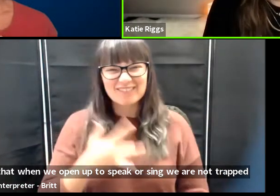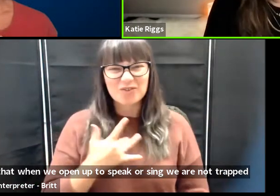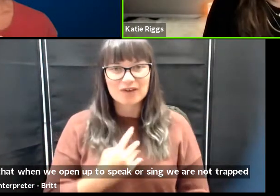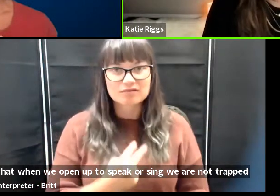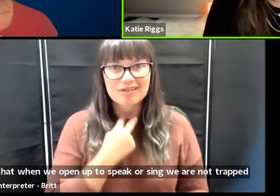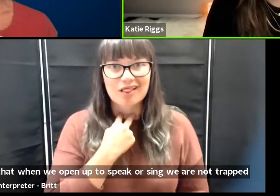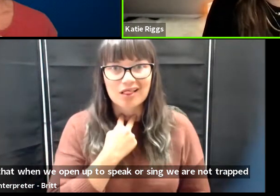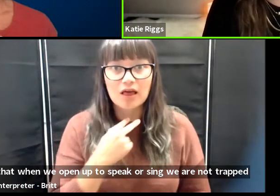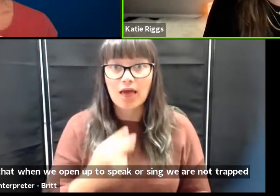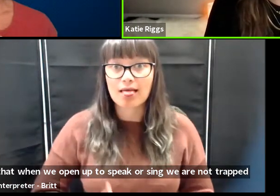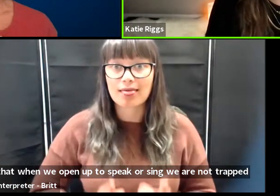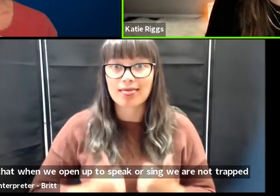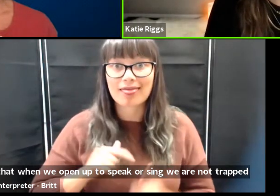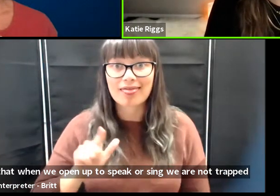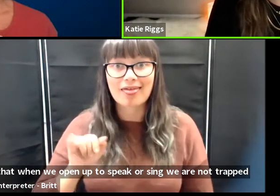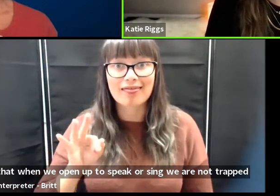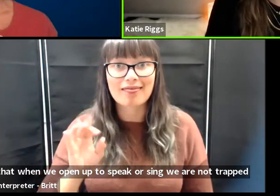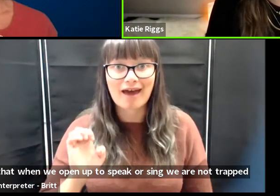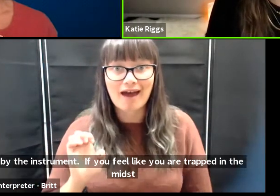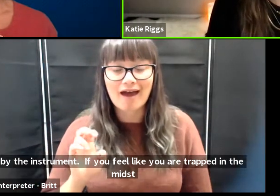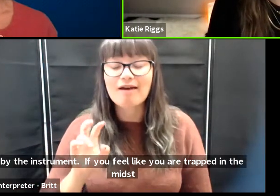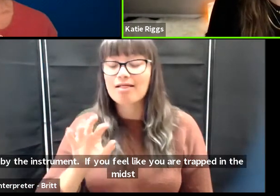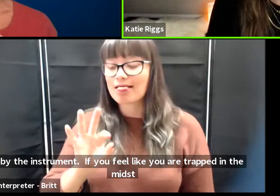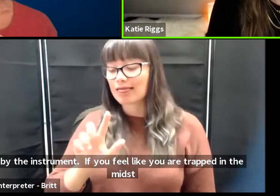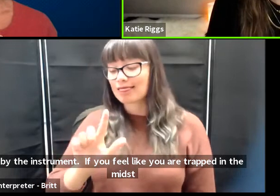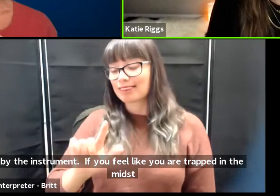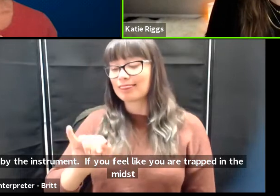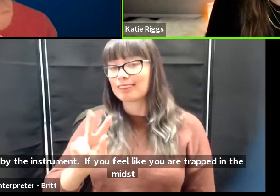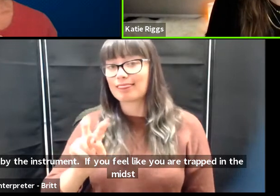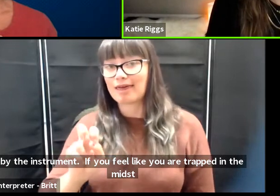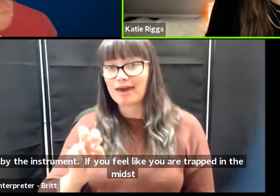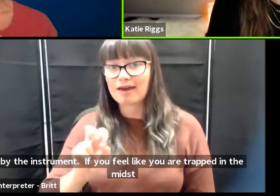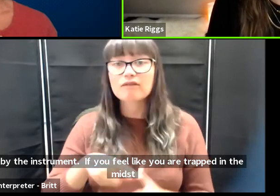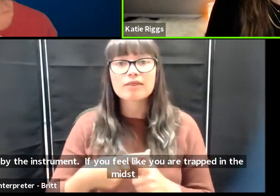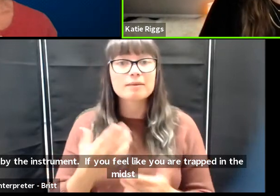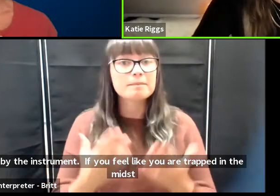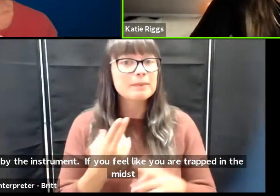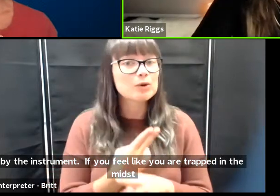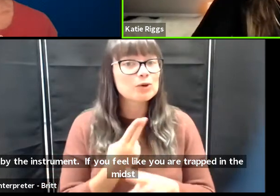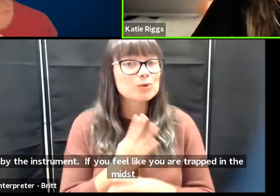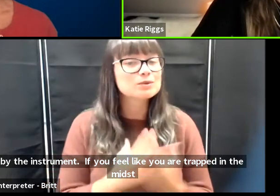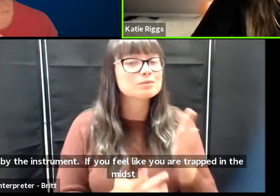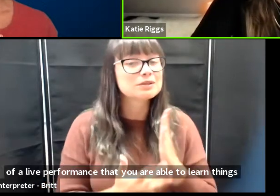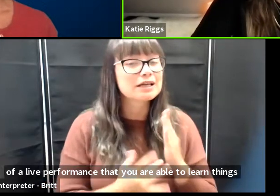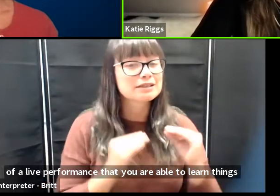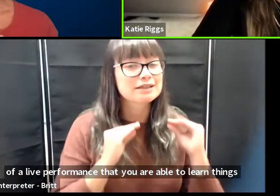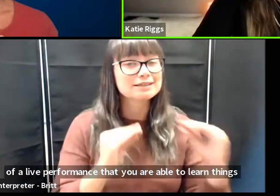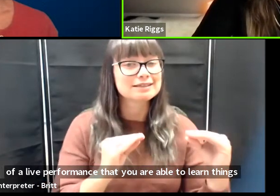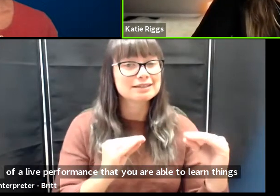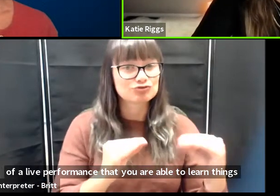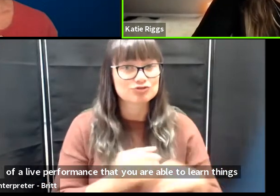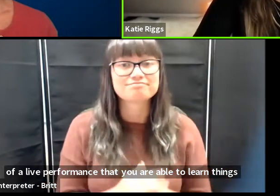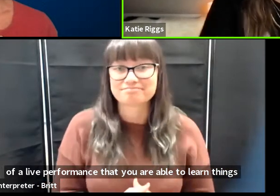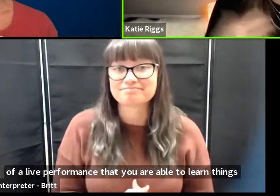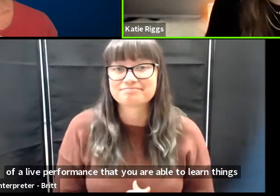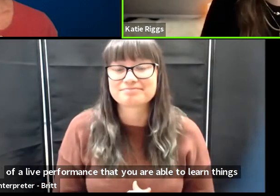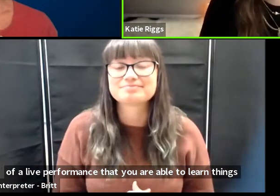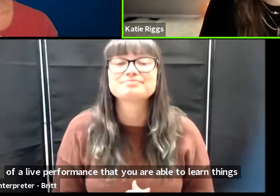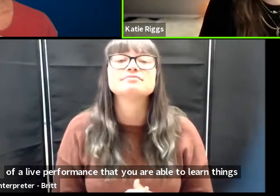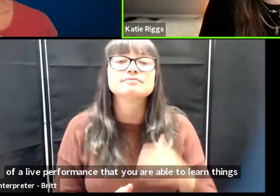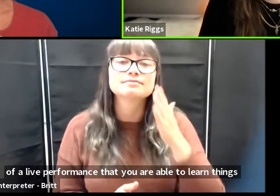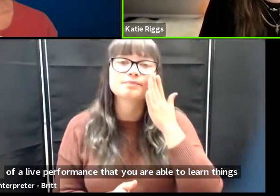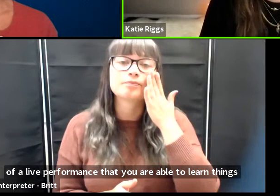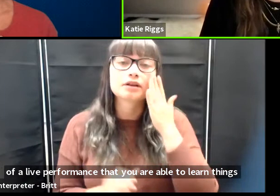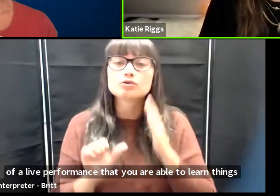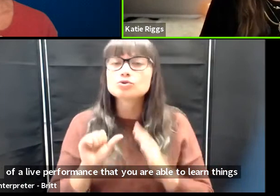live performance, that you're able to learn some things here today that you can use in the moment on stage. So just to give you a little